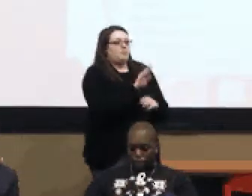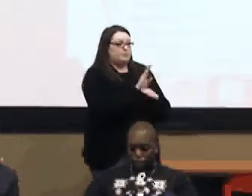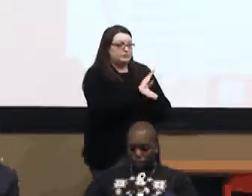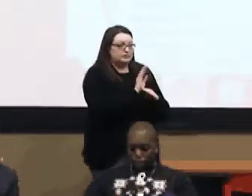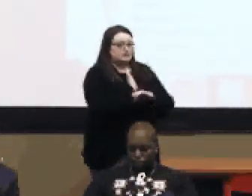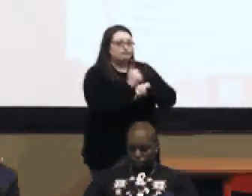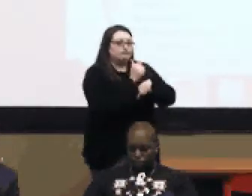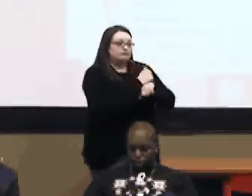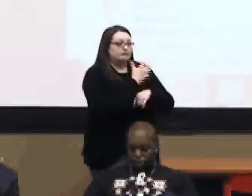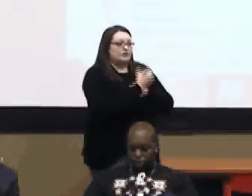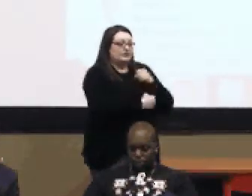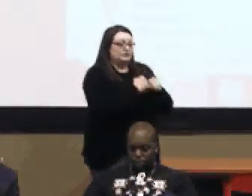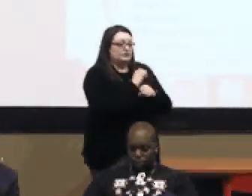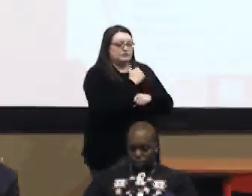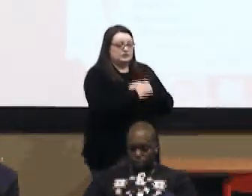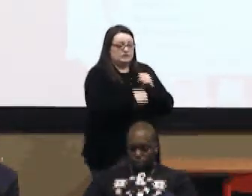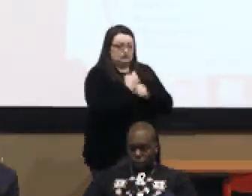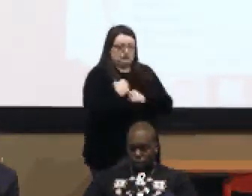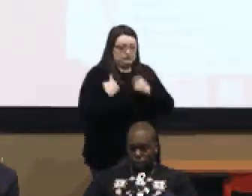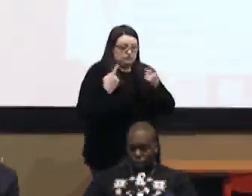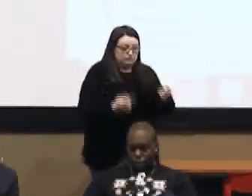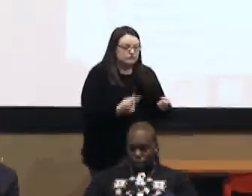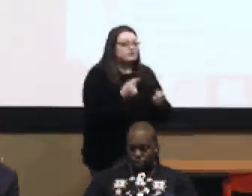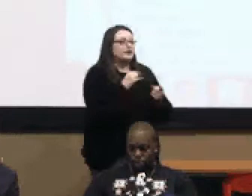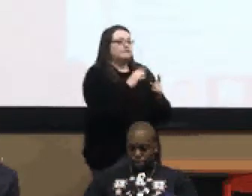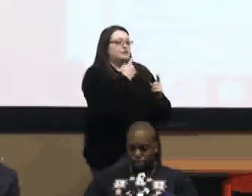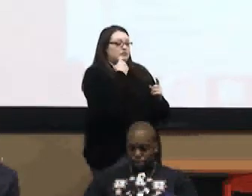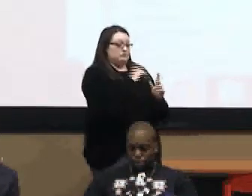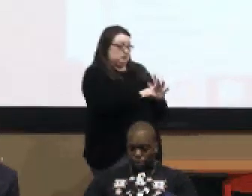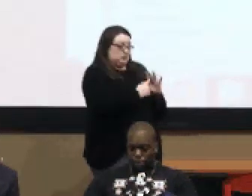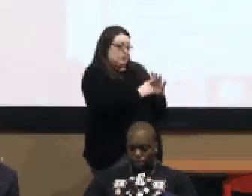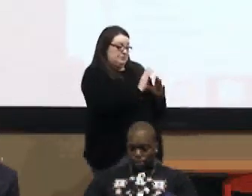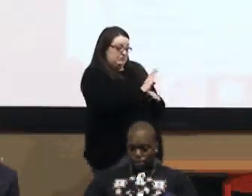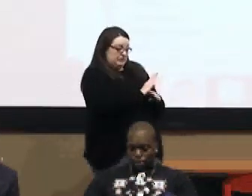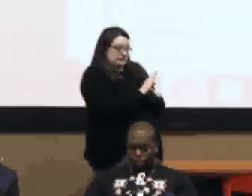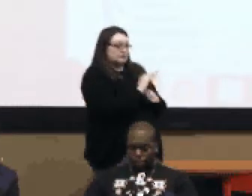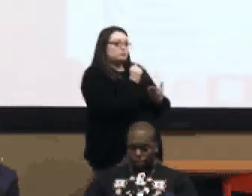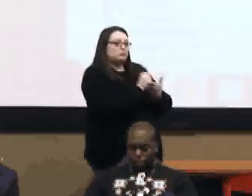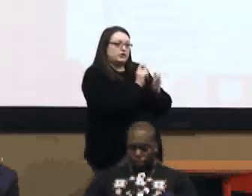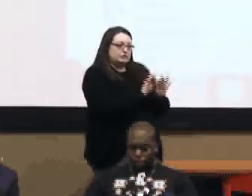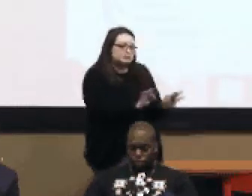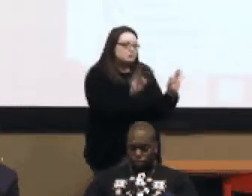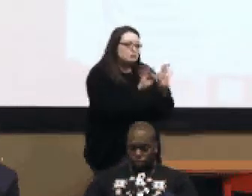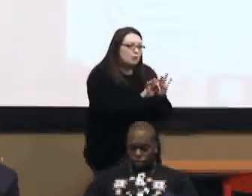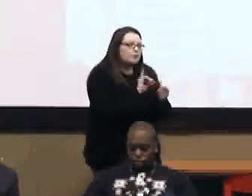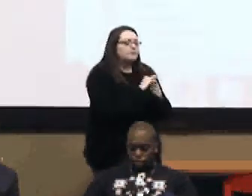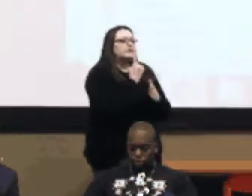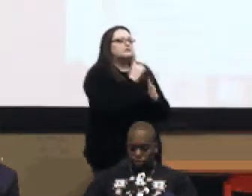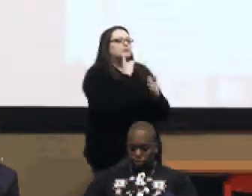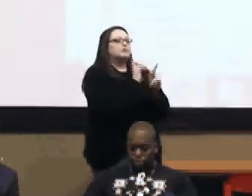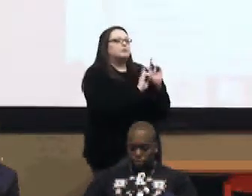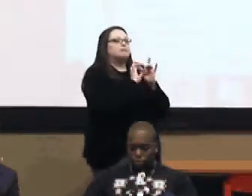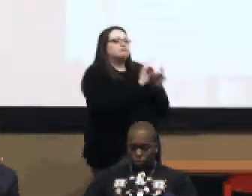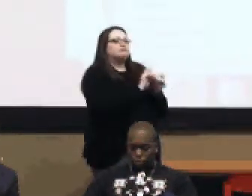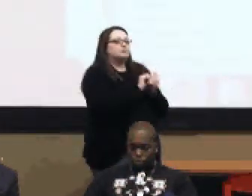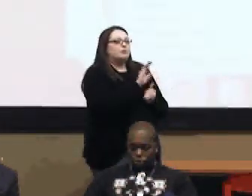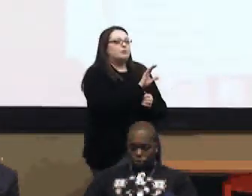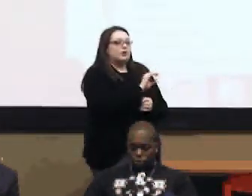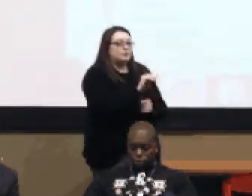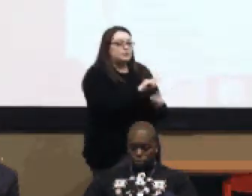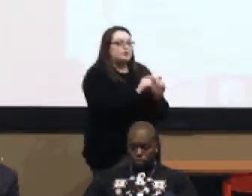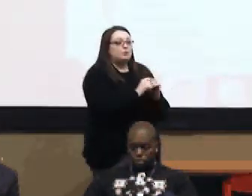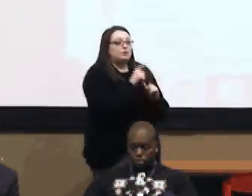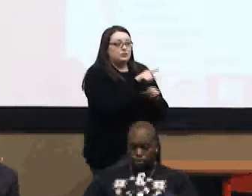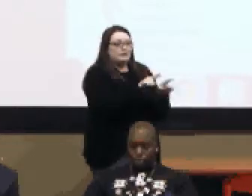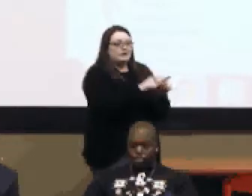so if you're an entrepreneur and you're starting a business, brand is really important because it's something that people not only associate with your company, but with